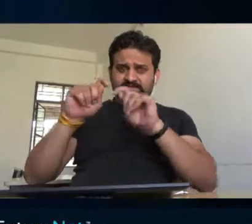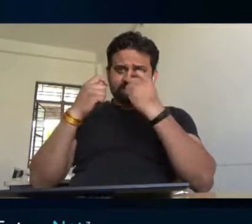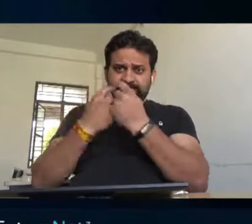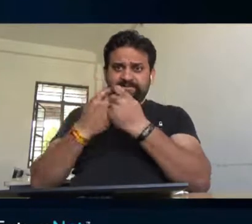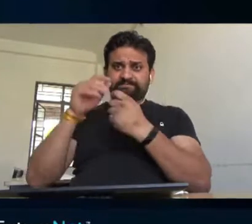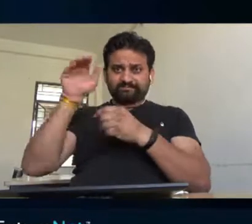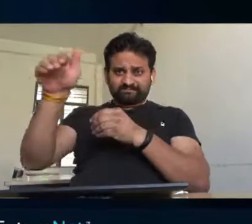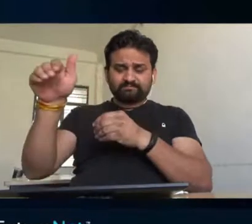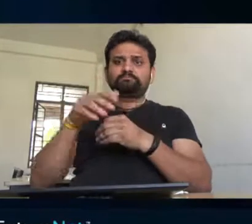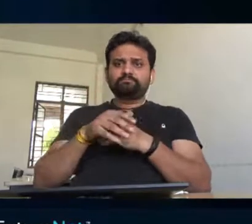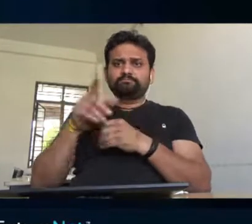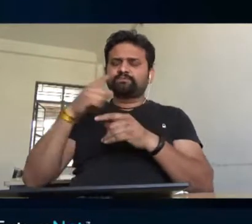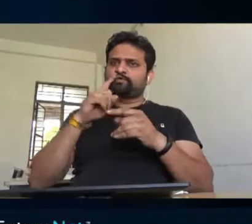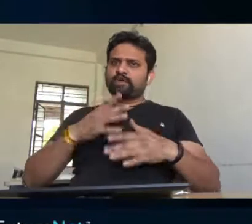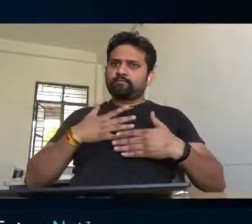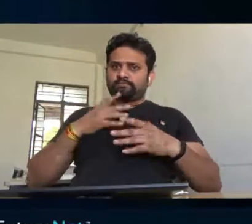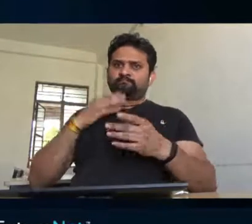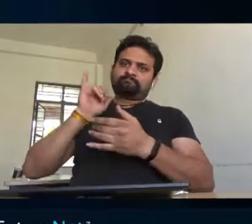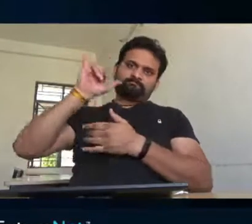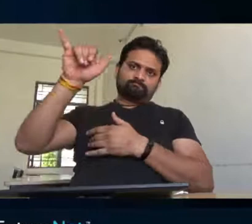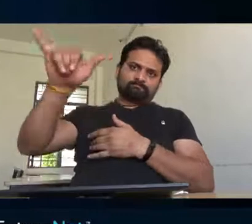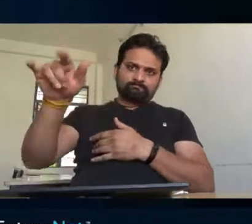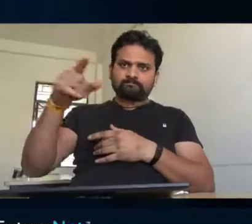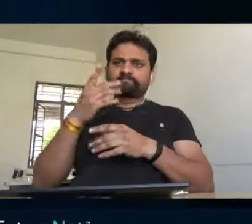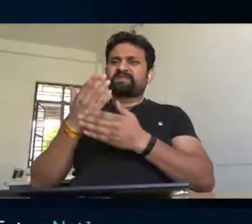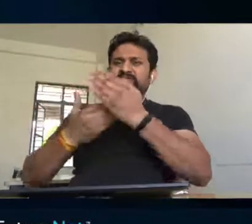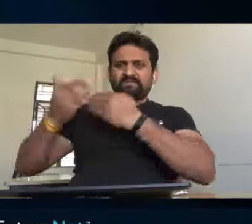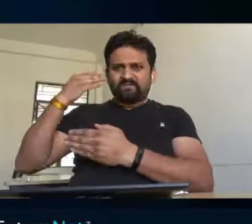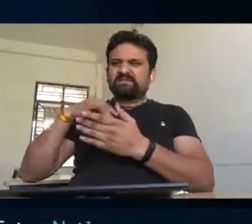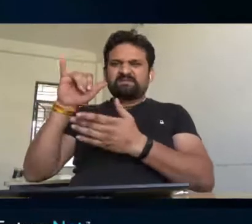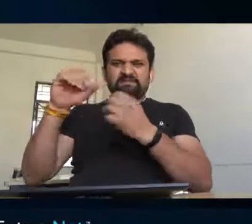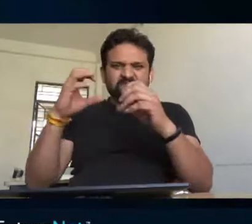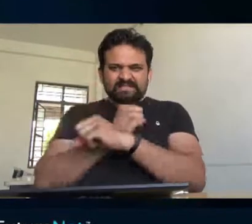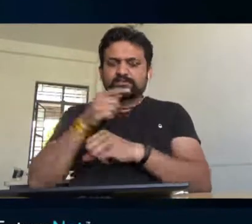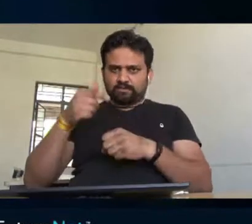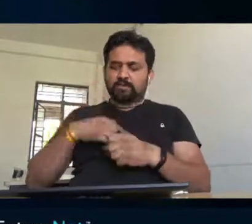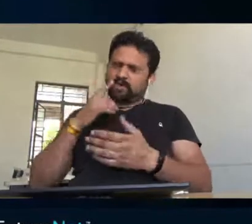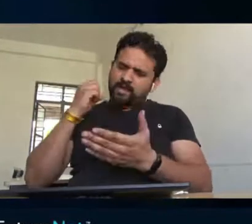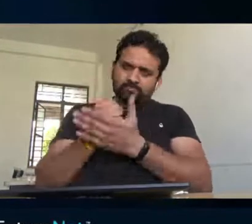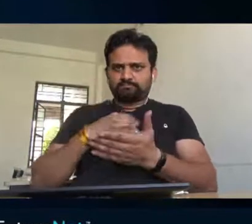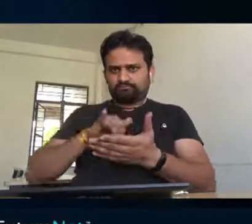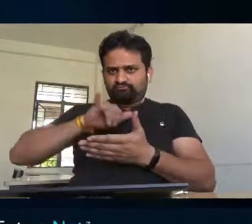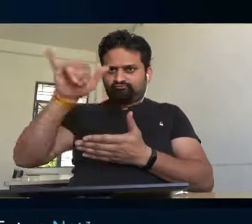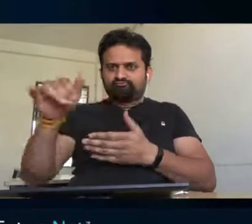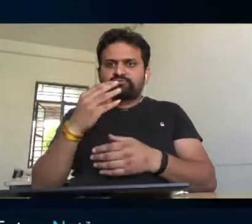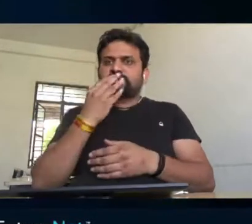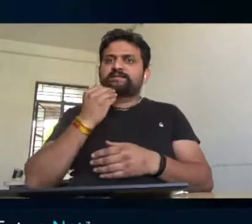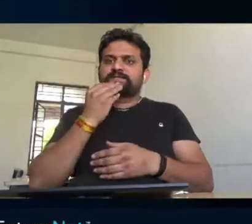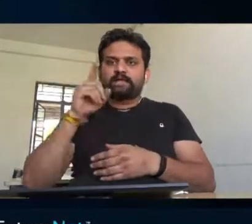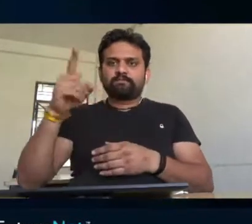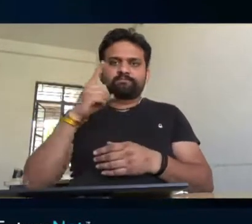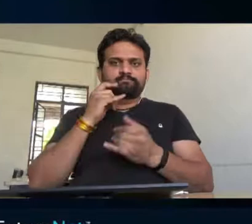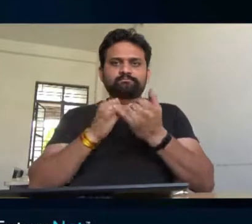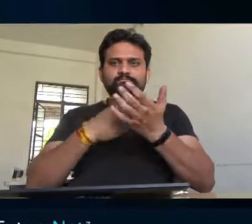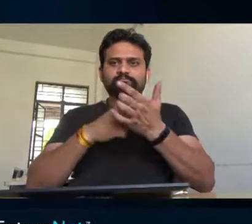that will be in Tel Aviv. Great thank you to our top leader from Israel and to